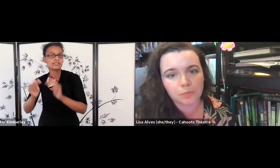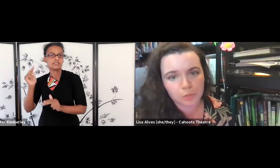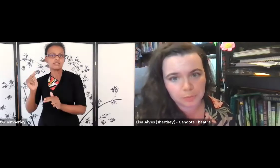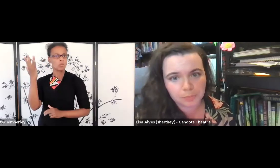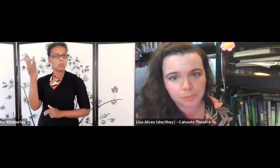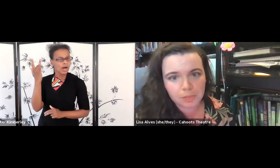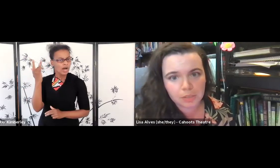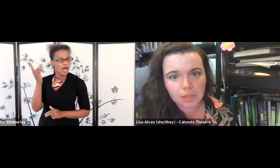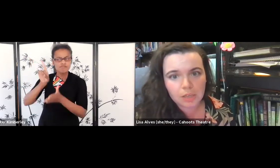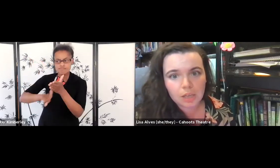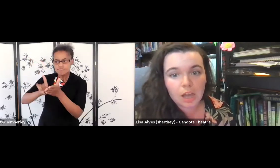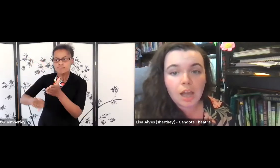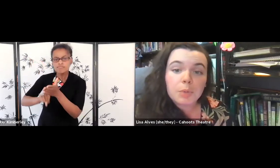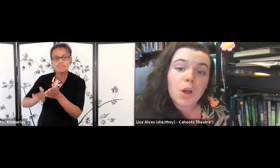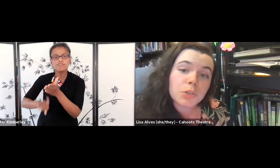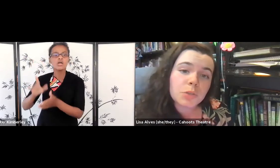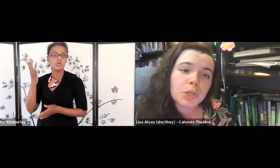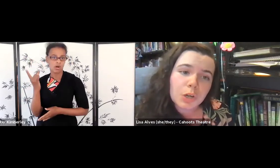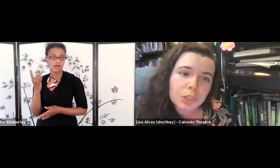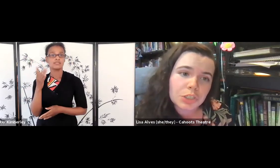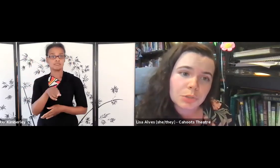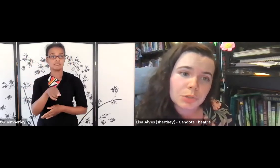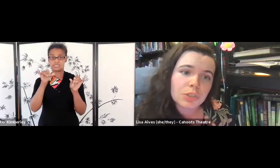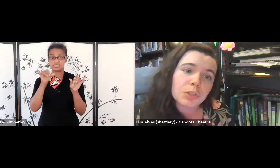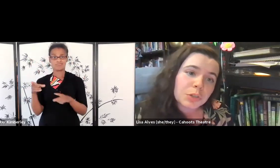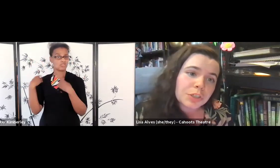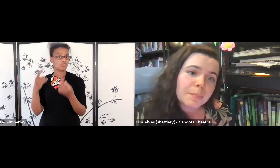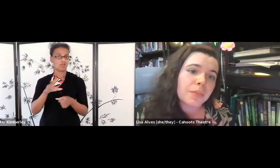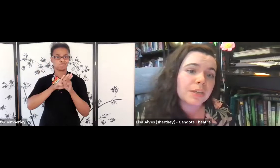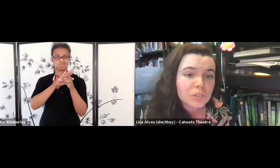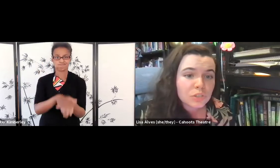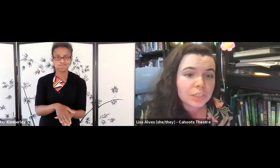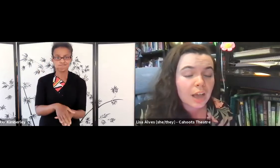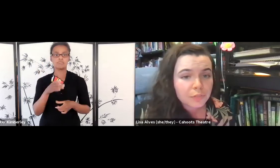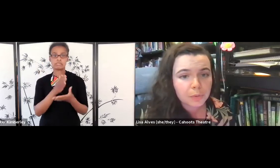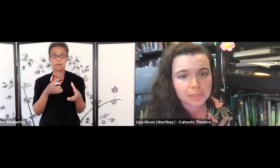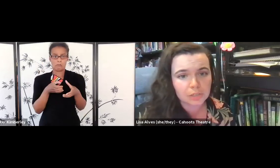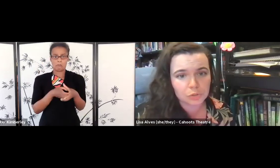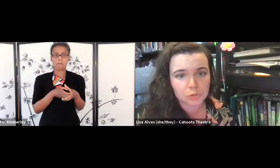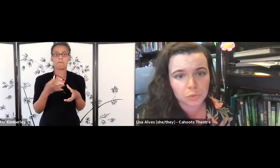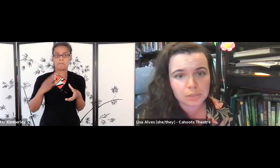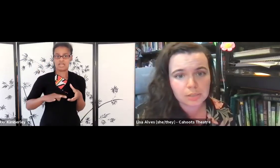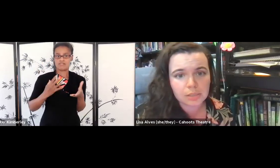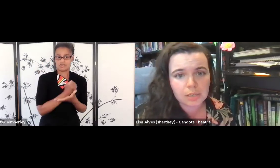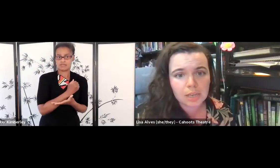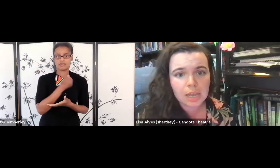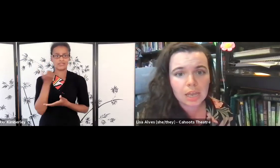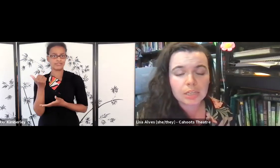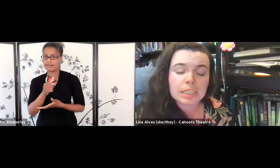few. I would also encourage you to learn about the history of the residential schools and to